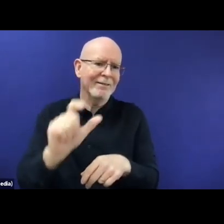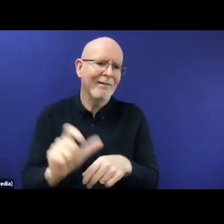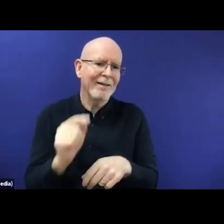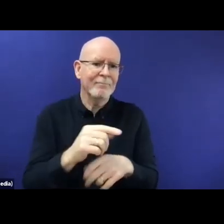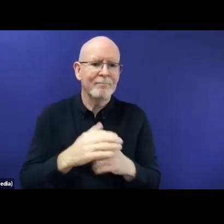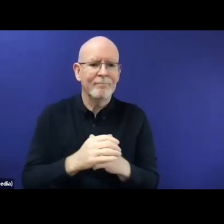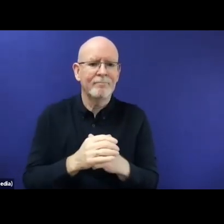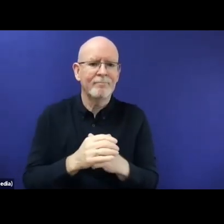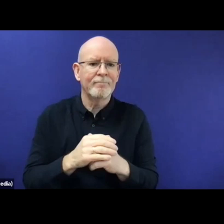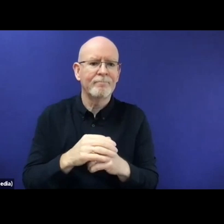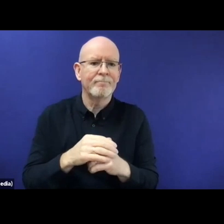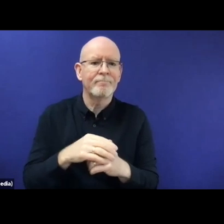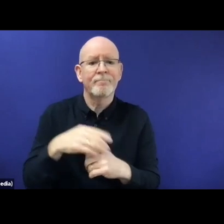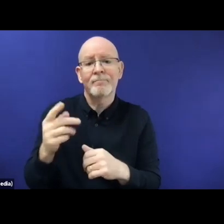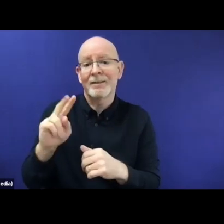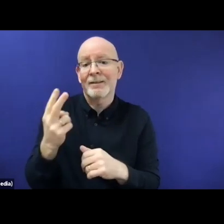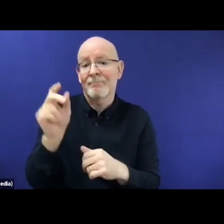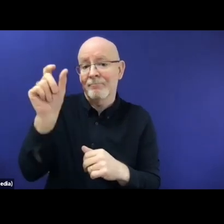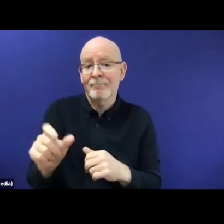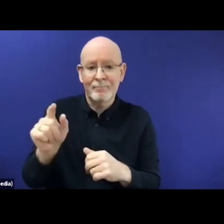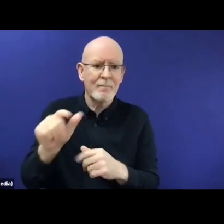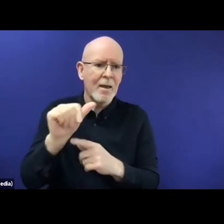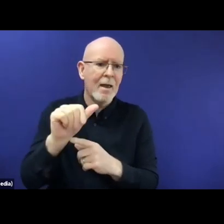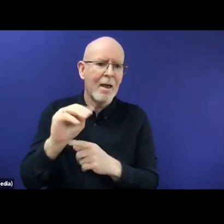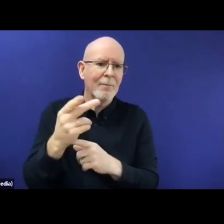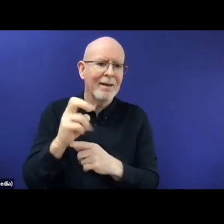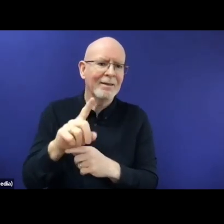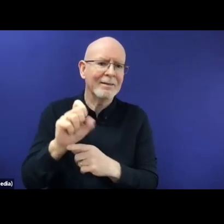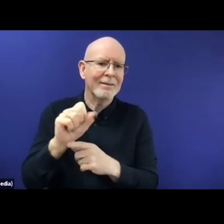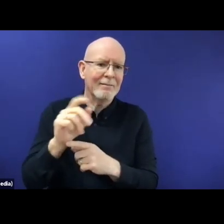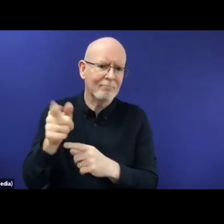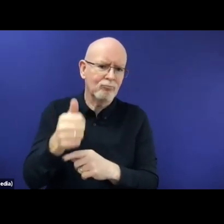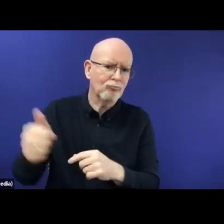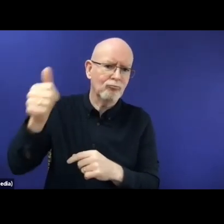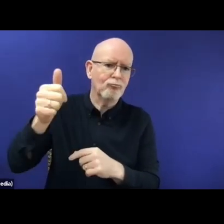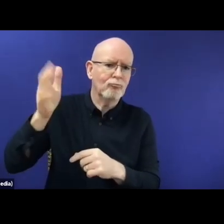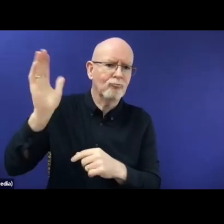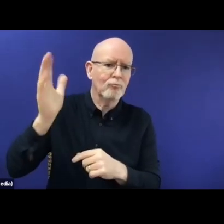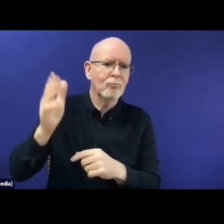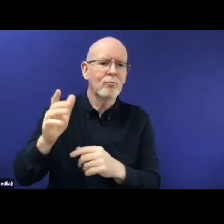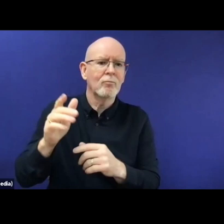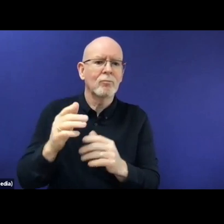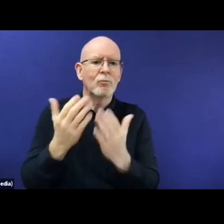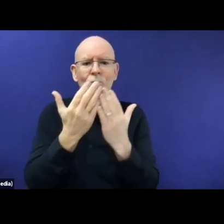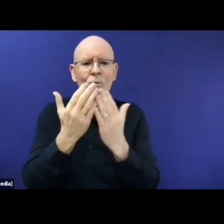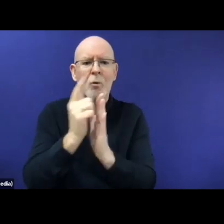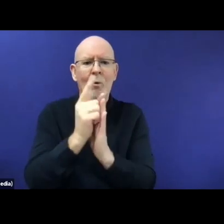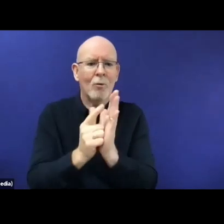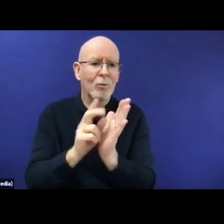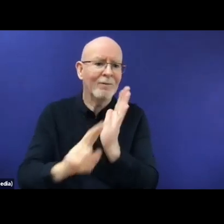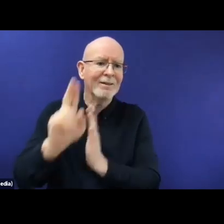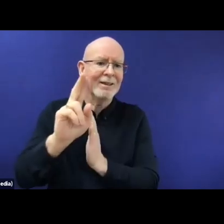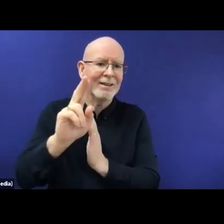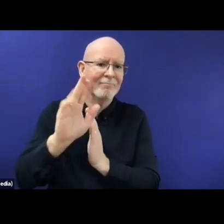and Responsibility to Protect, and the founding chair of the Universal Rights Group. Third panelist is Claire